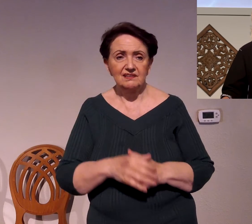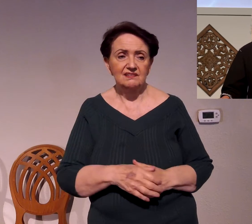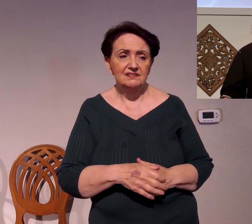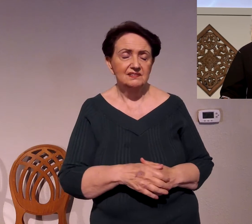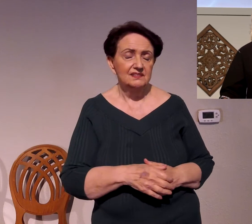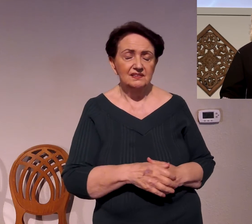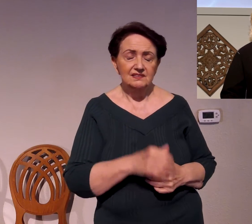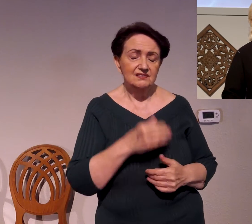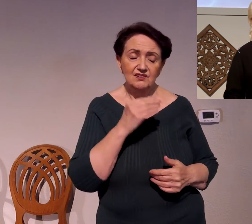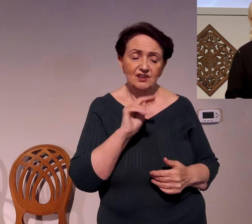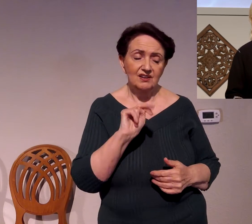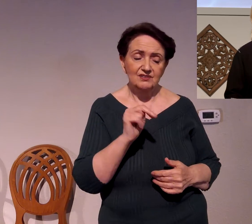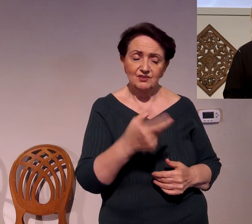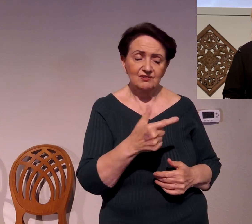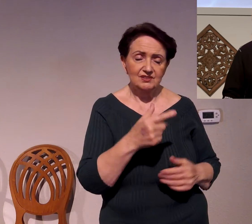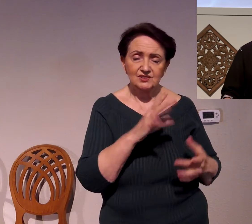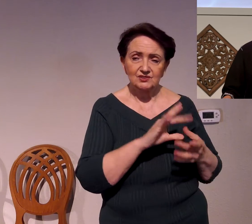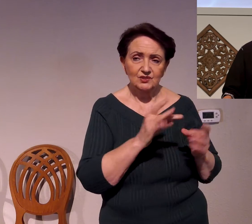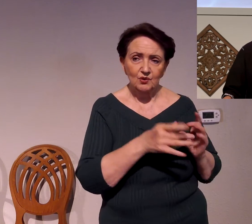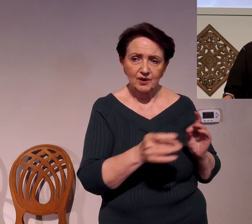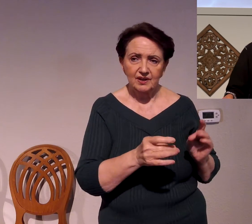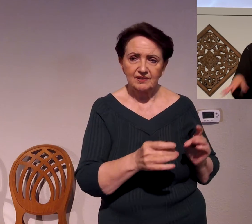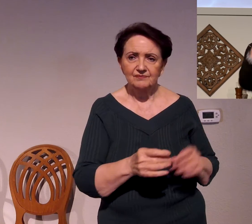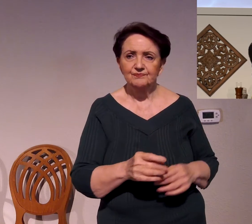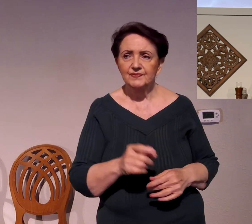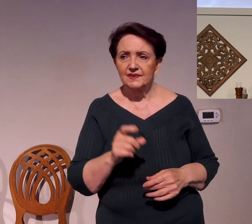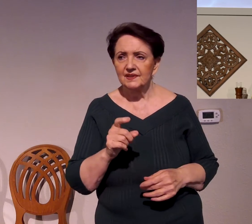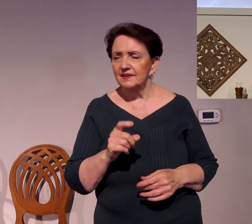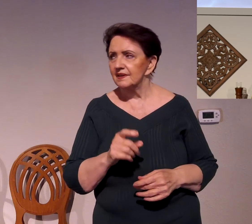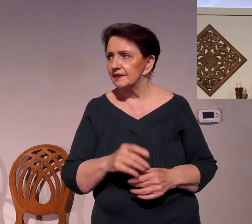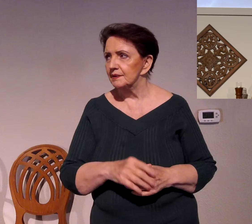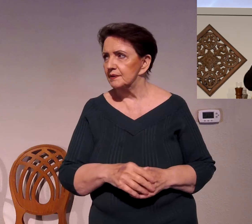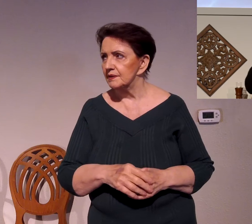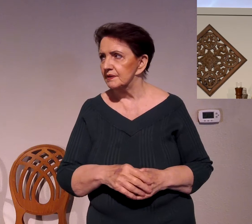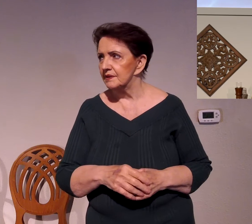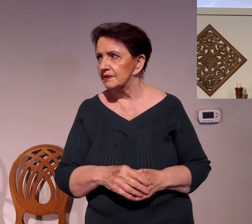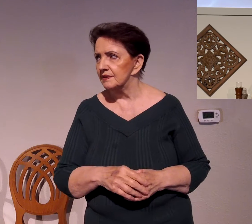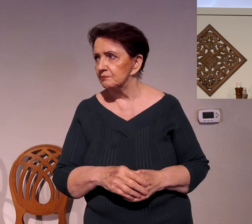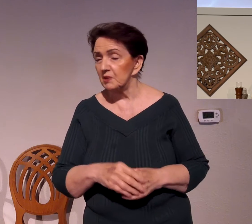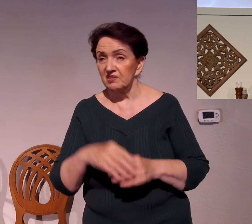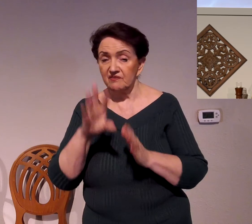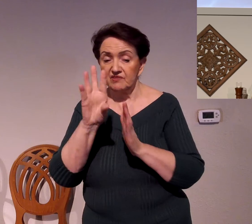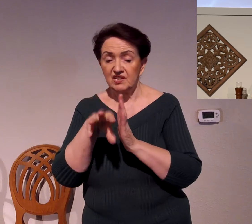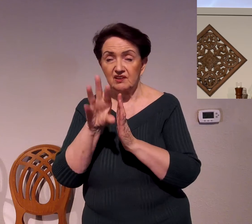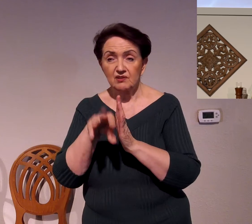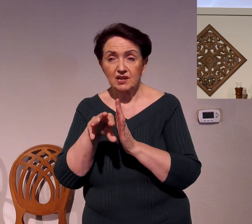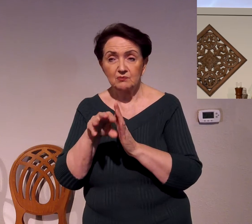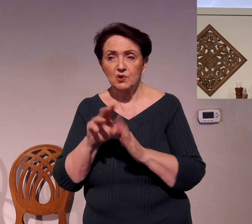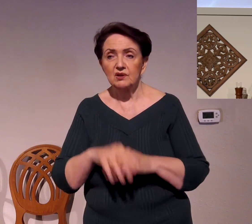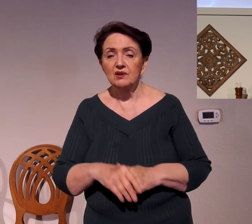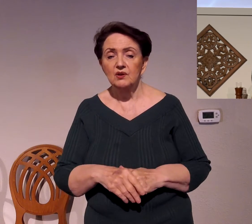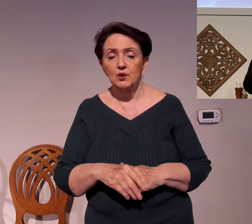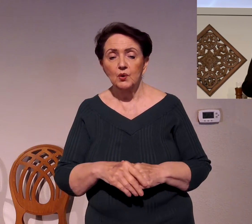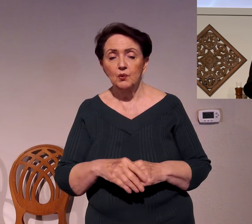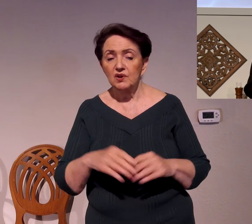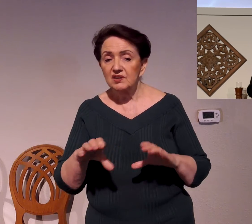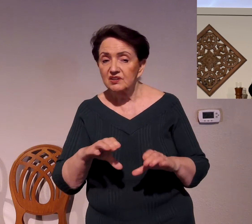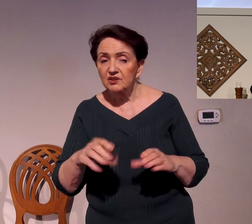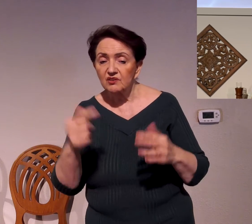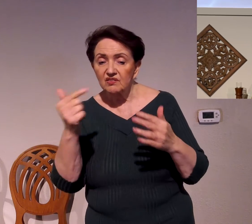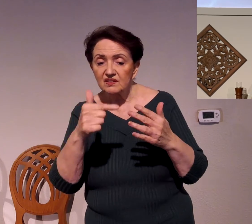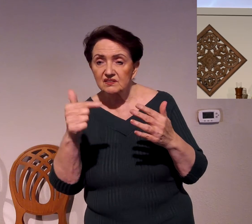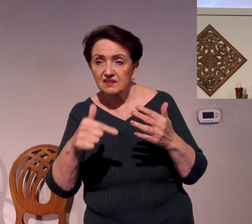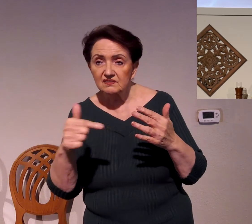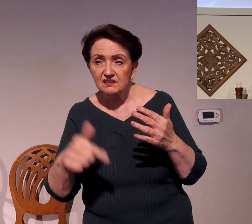work to let go of it and get over it. But when he started pointing that video camera at me, we're going to do these things, and I'm like, oh, I